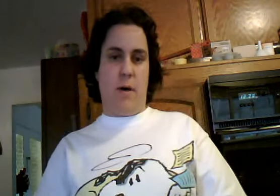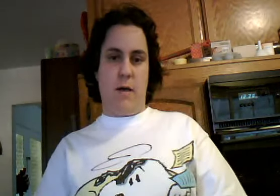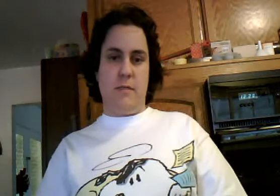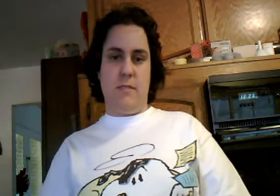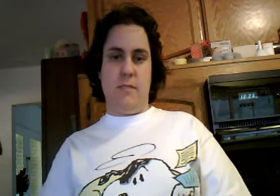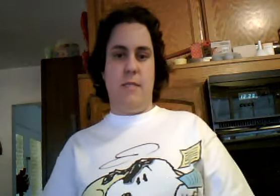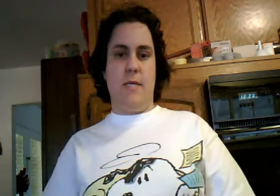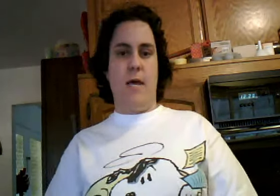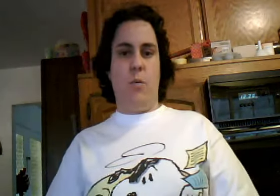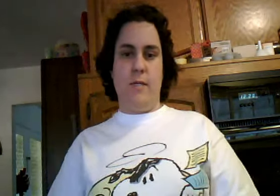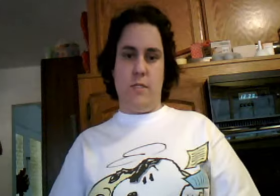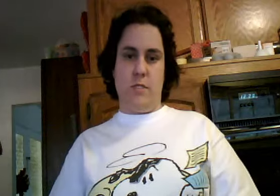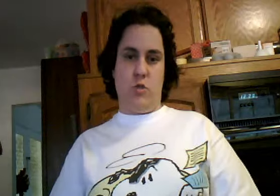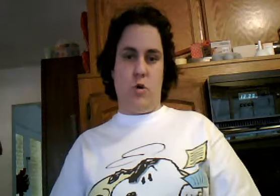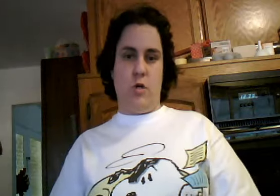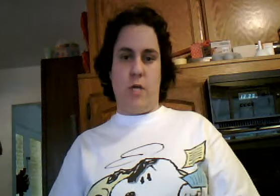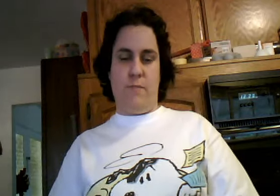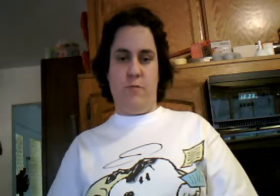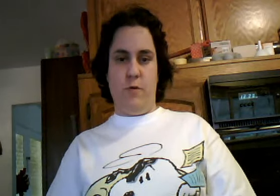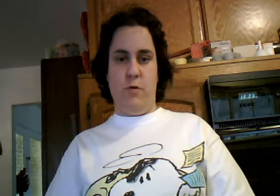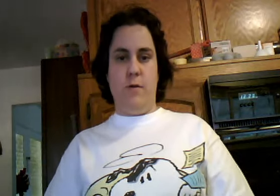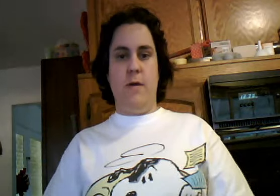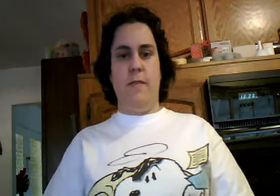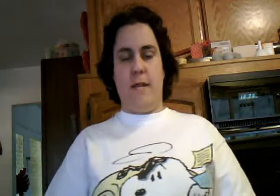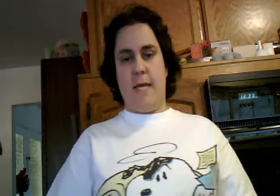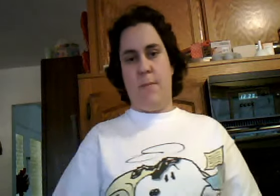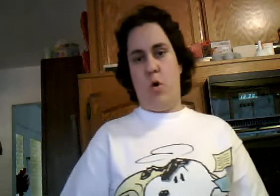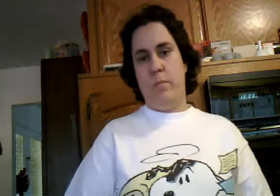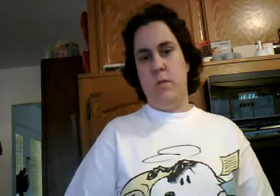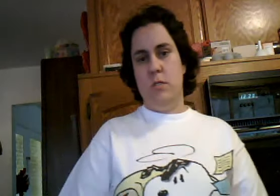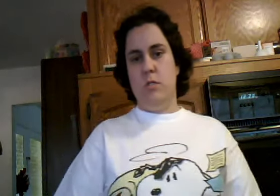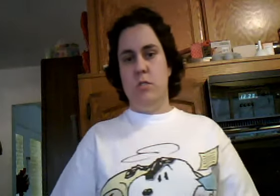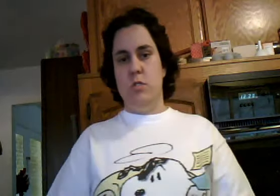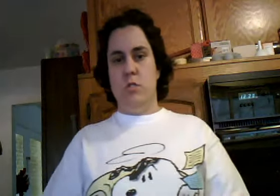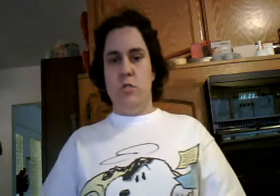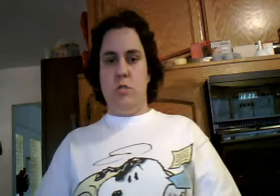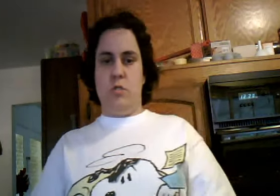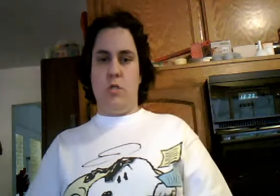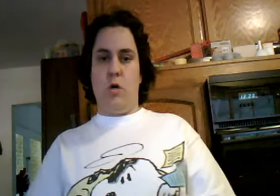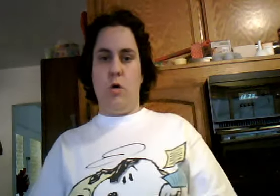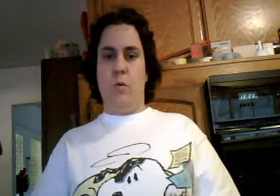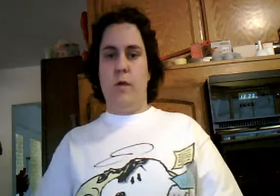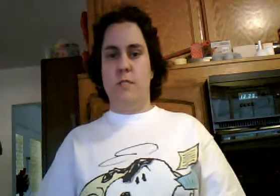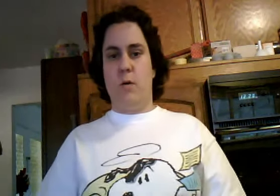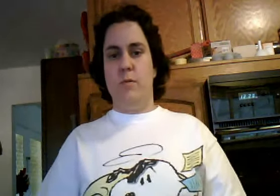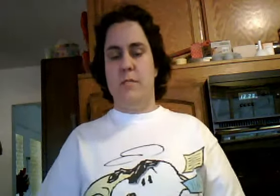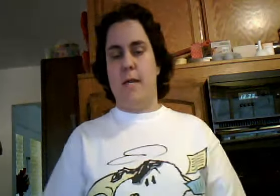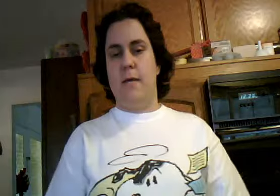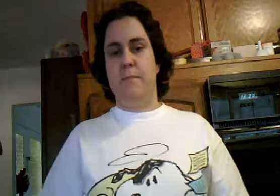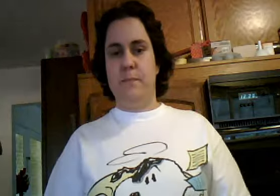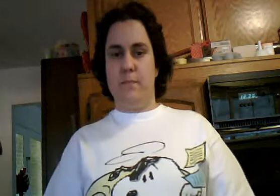box, then I went to the store to shop for food, then I came home. So here's how we'll sign it.